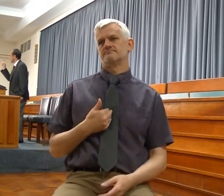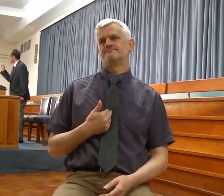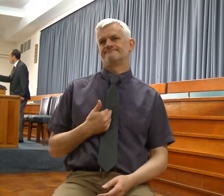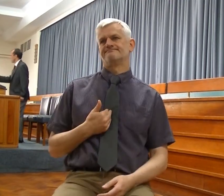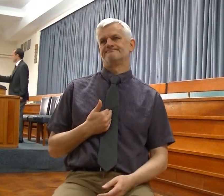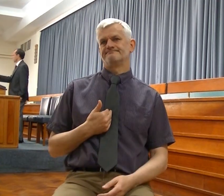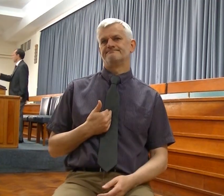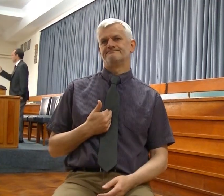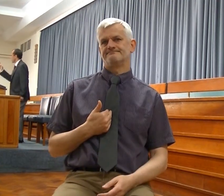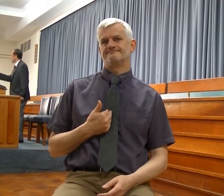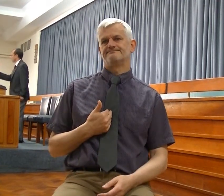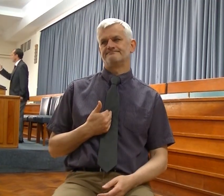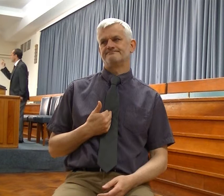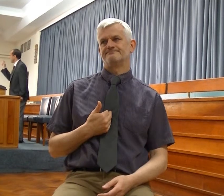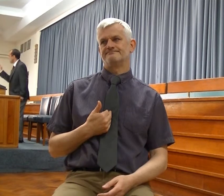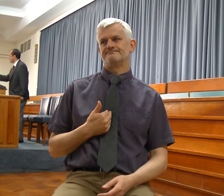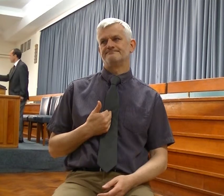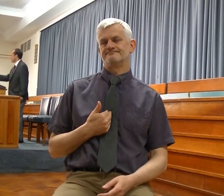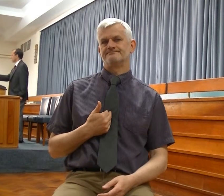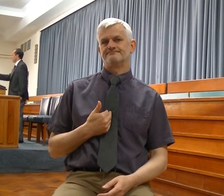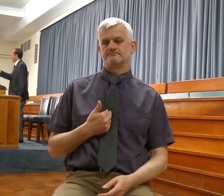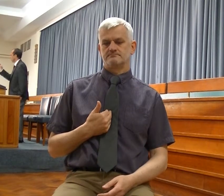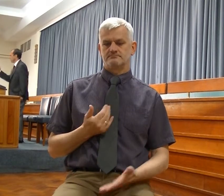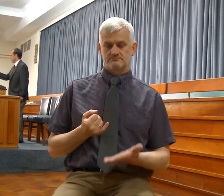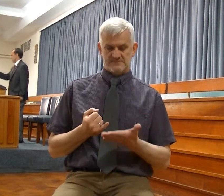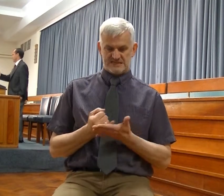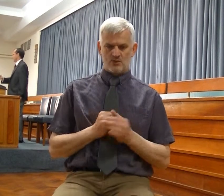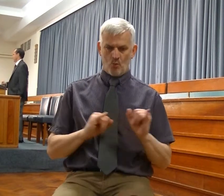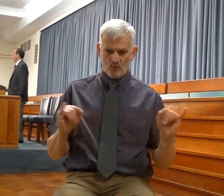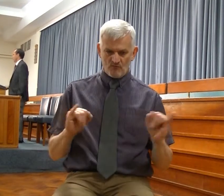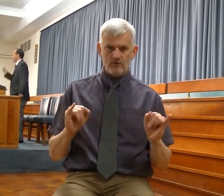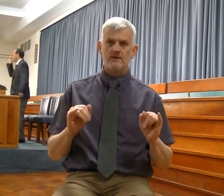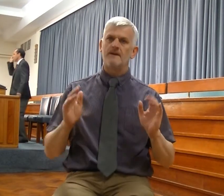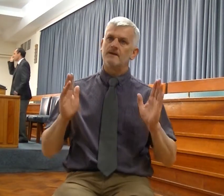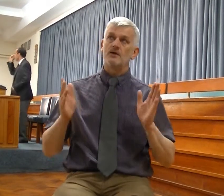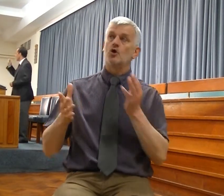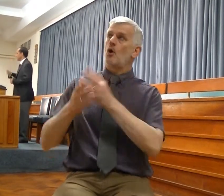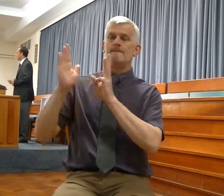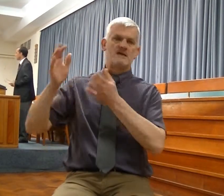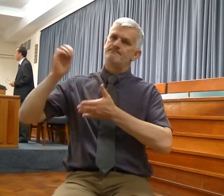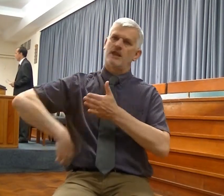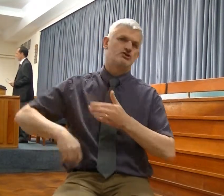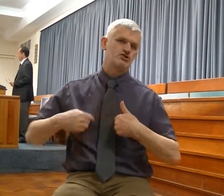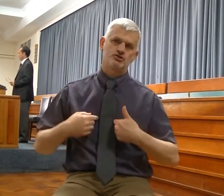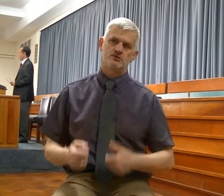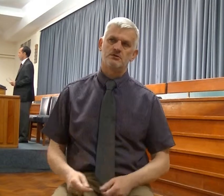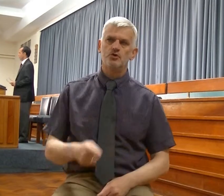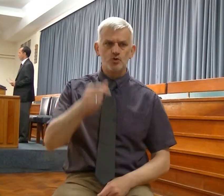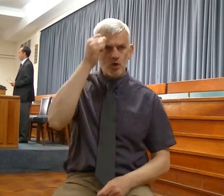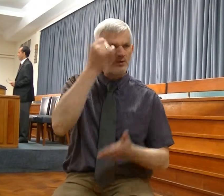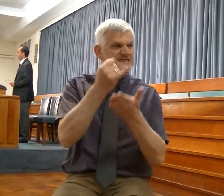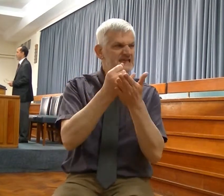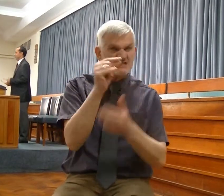Sin must be punished. Sin is heinous and hideous. You know, sin is never small.